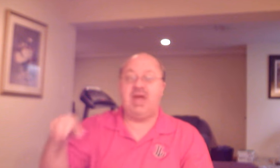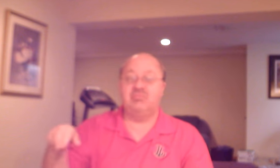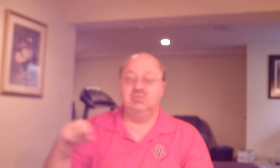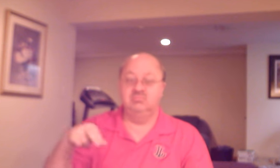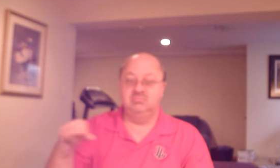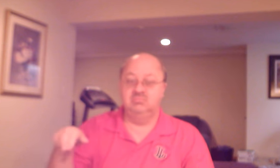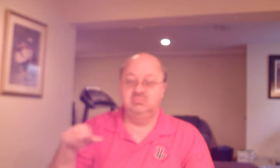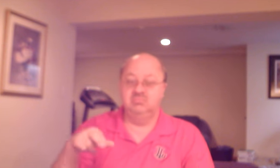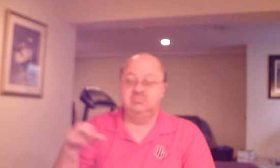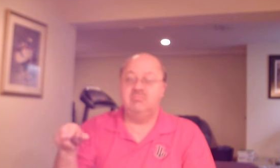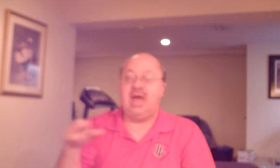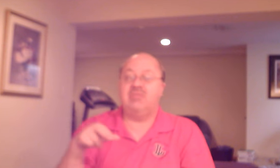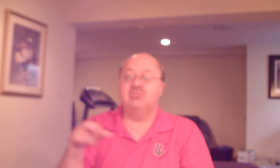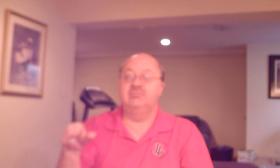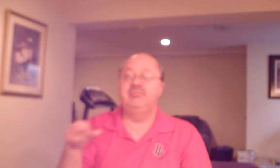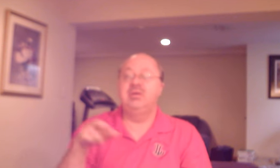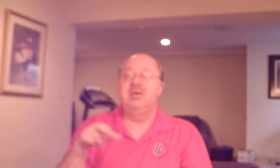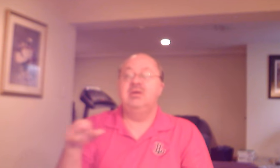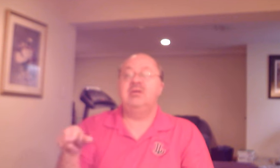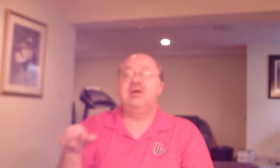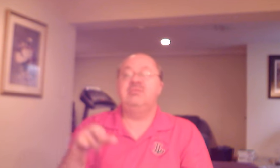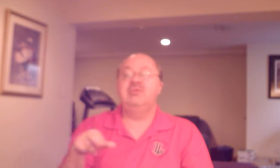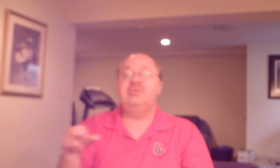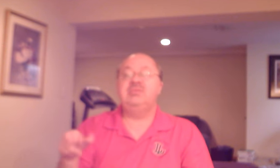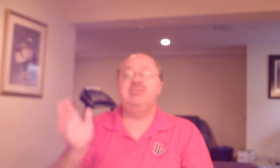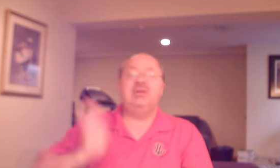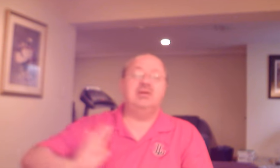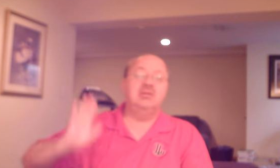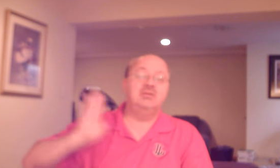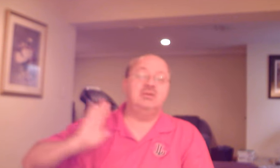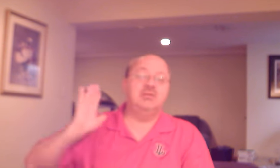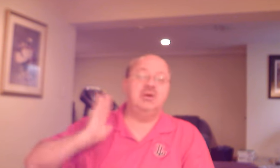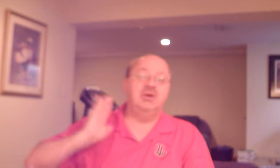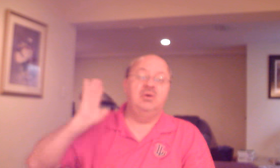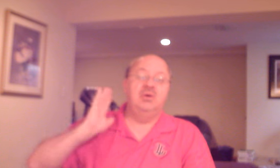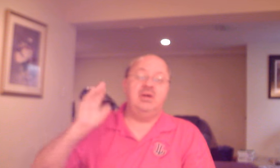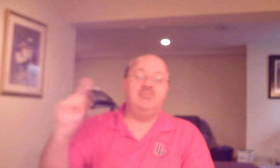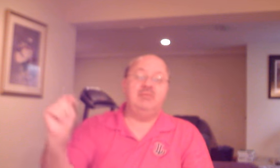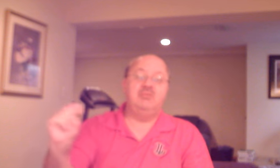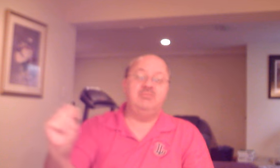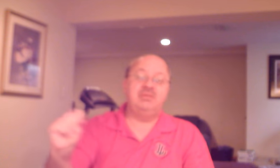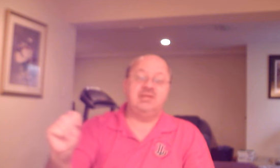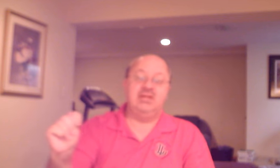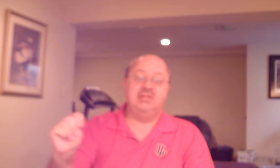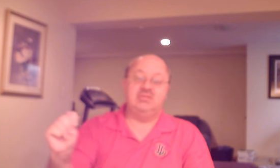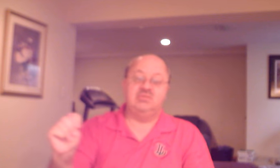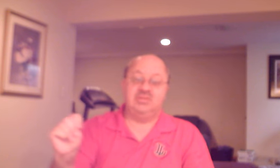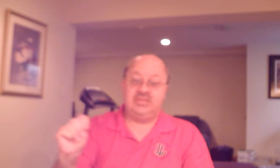bathroom. Bathroom. Now, there used to be, a long time ago, everybody would be signing this with the